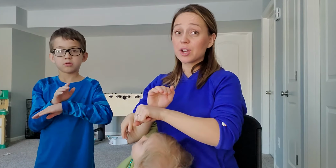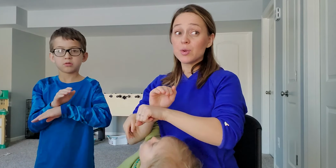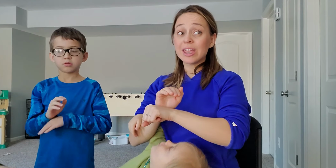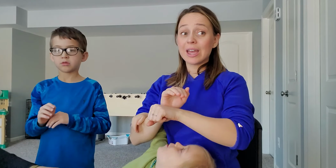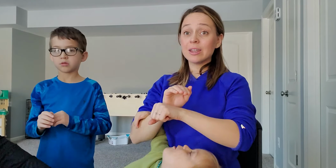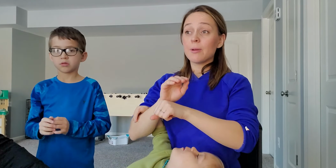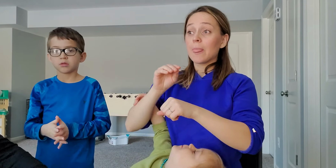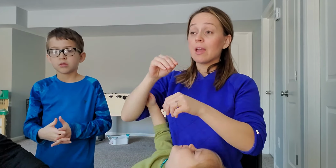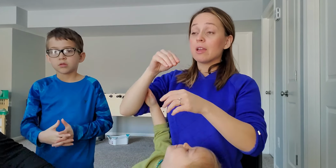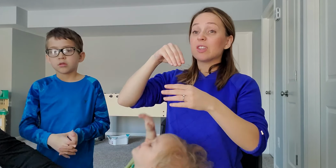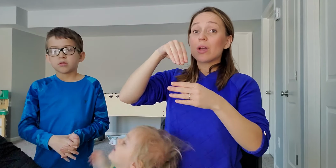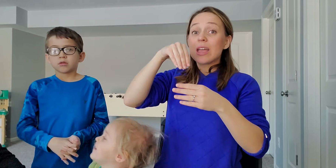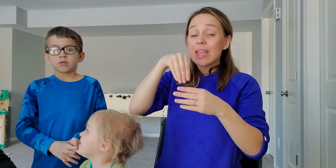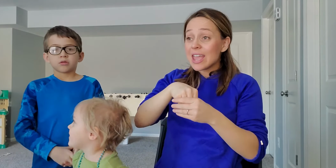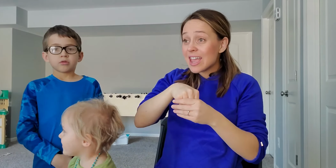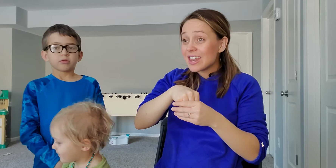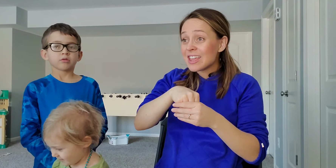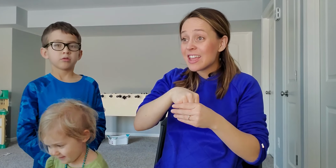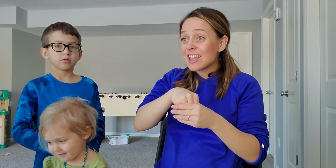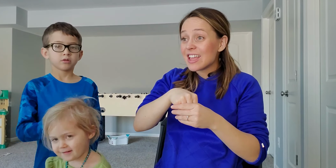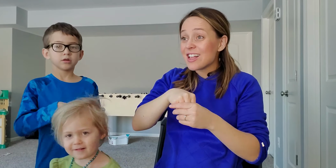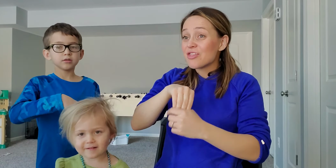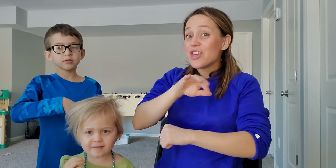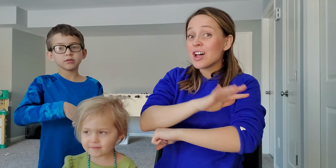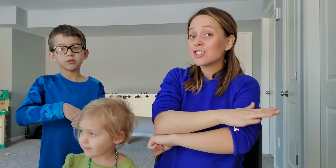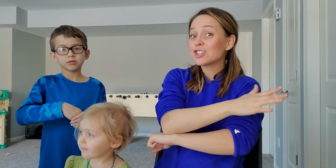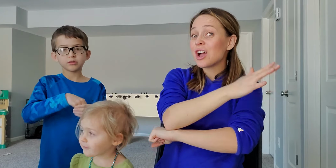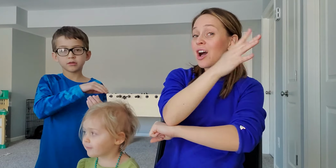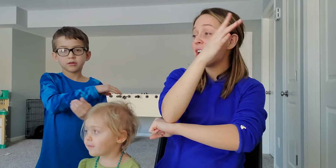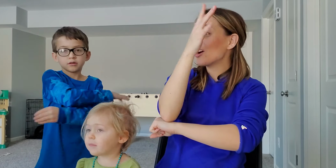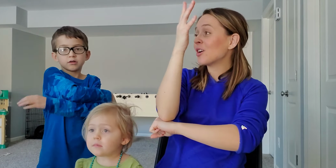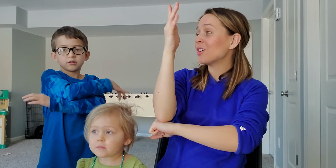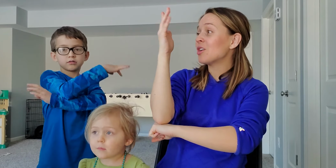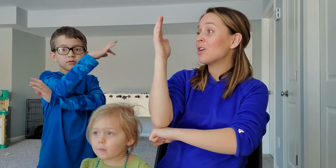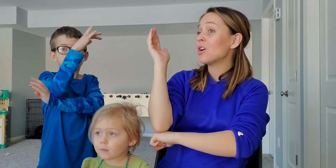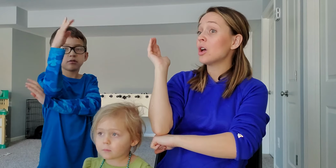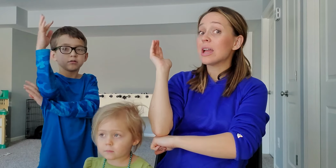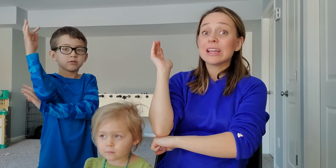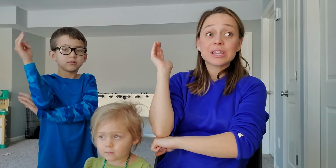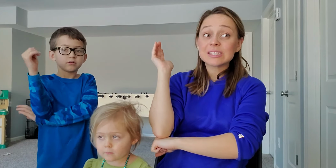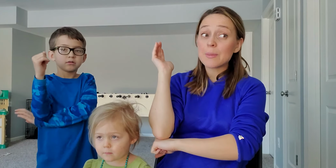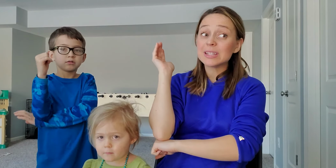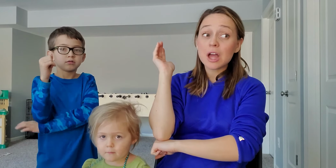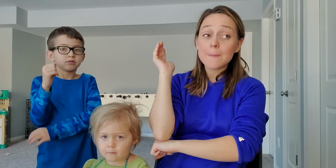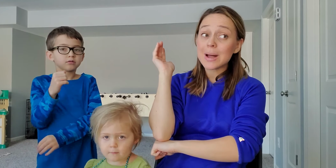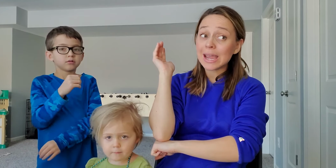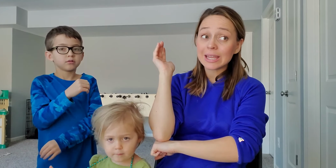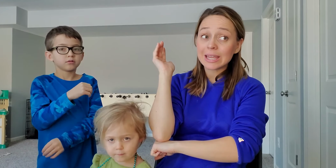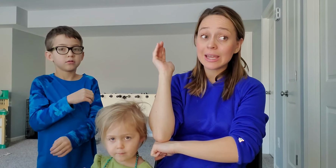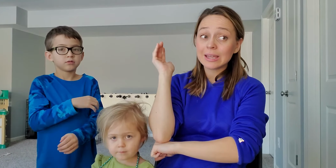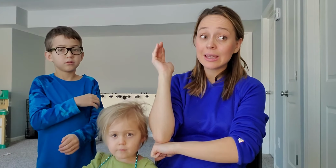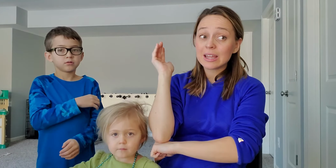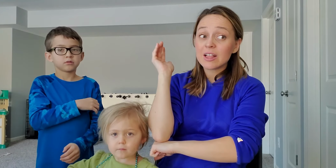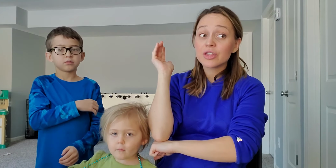to do it again. So, in the jungle, this time it's not mighty, this time